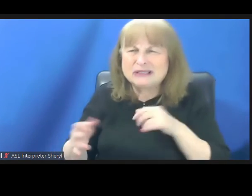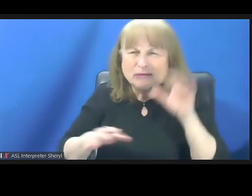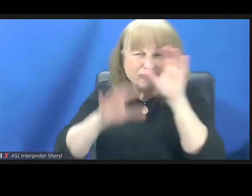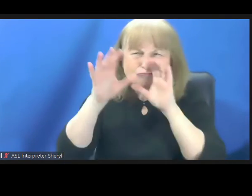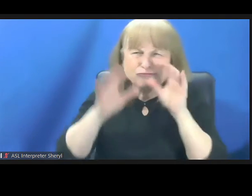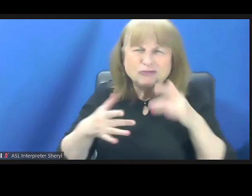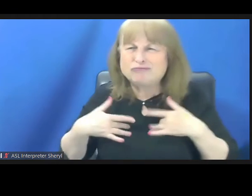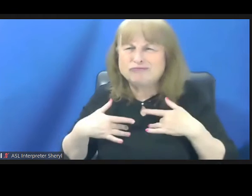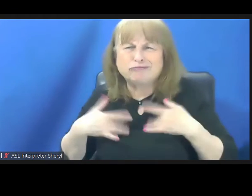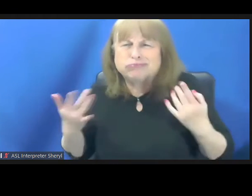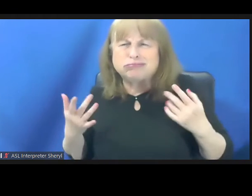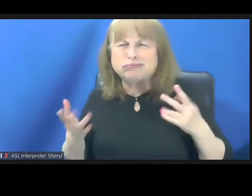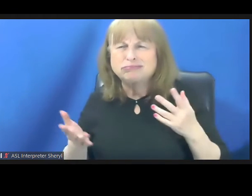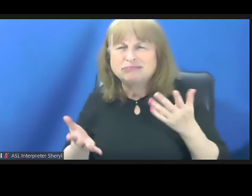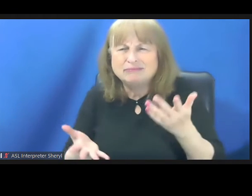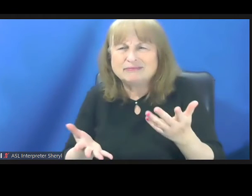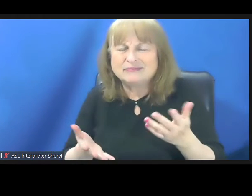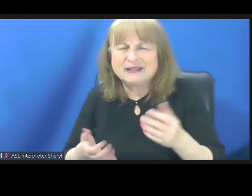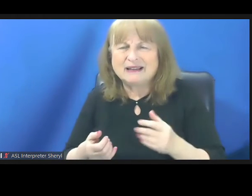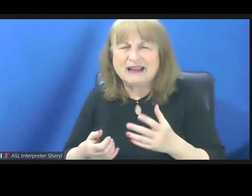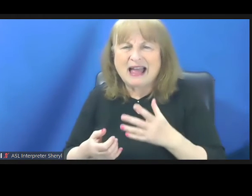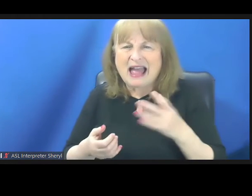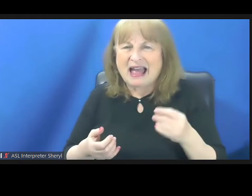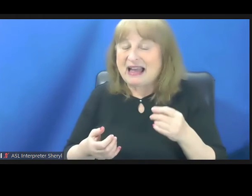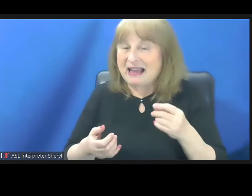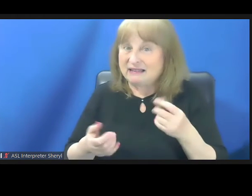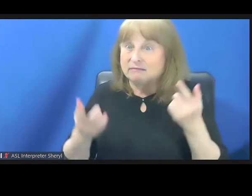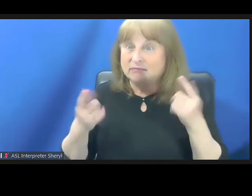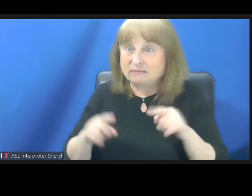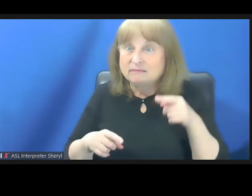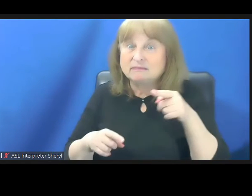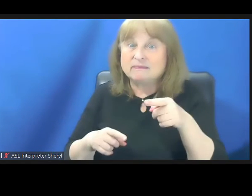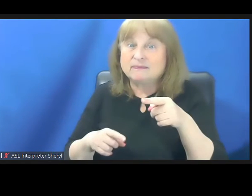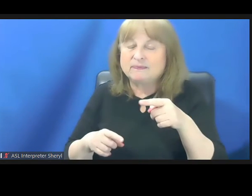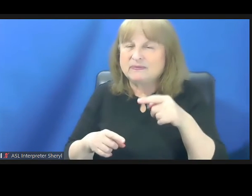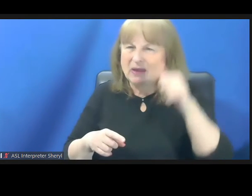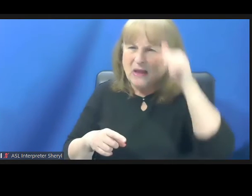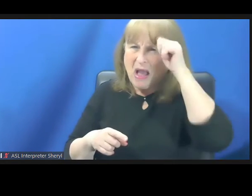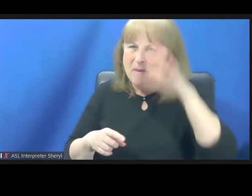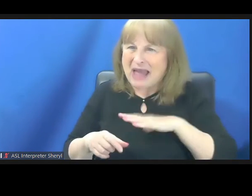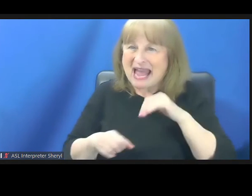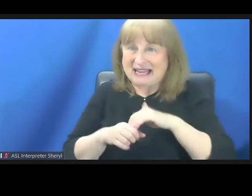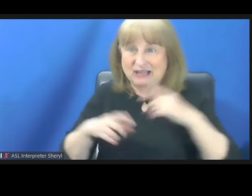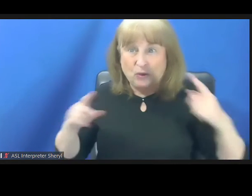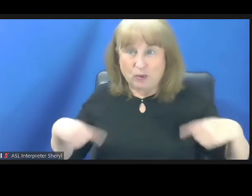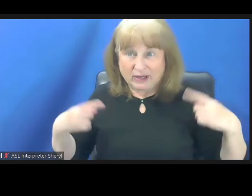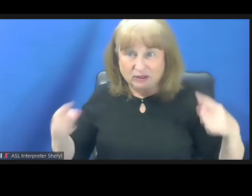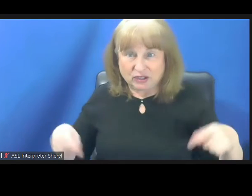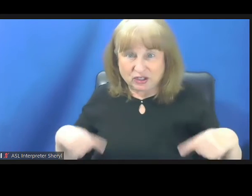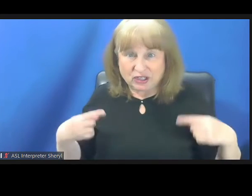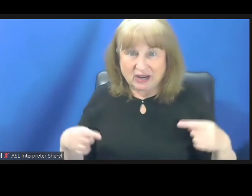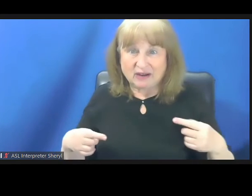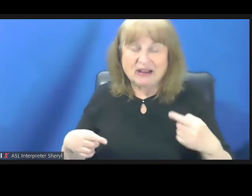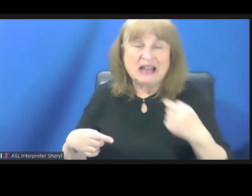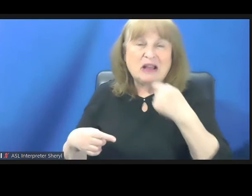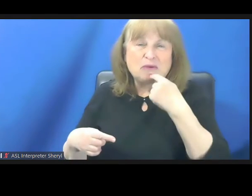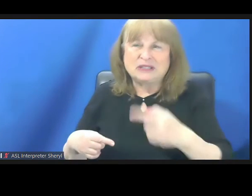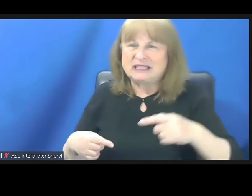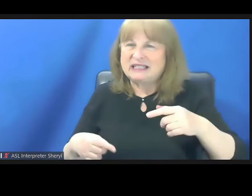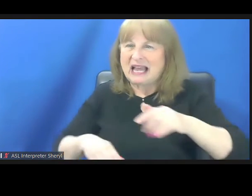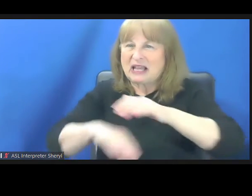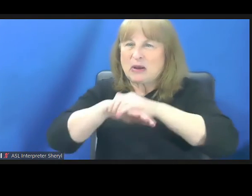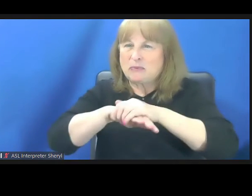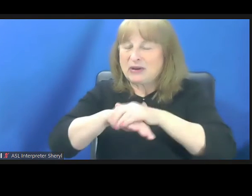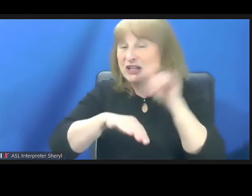what is going on. And it turned out that a man was in a wheelchair, and he is telling British Airways, if